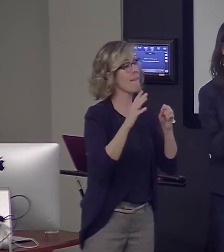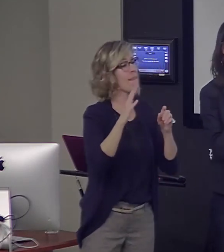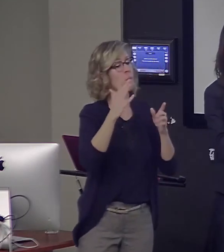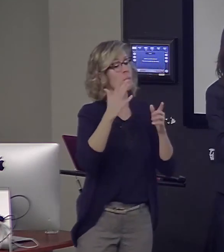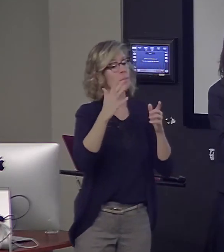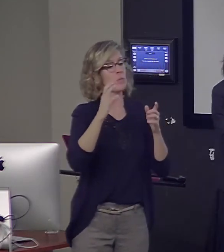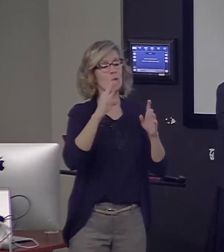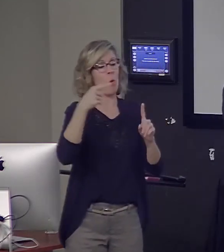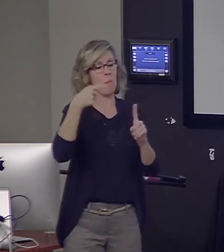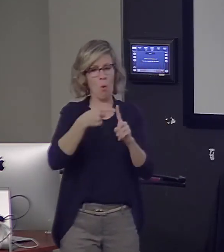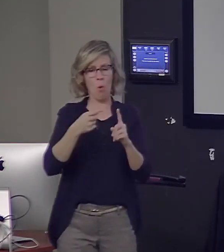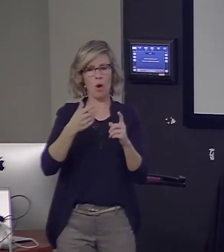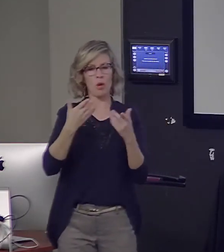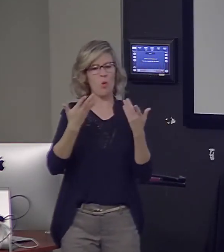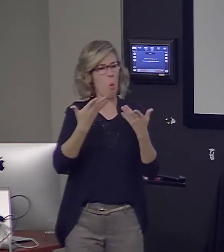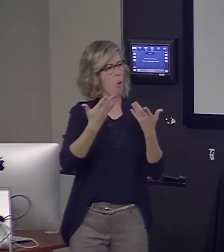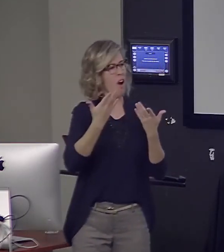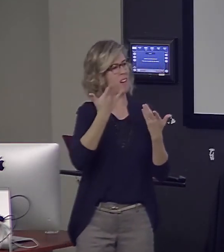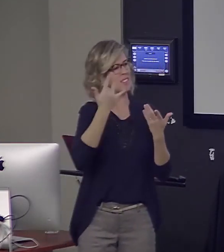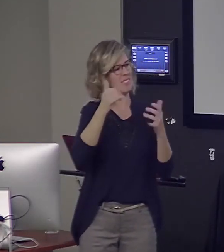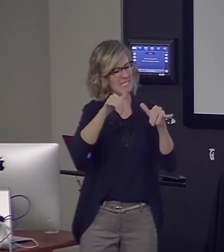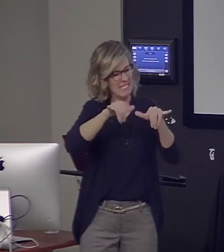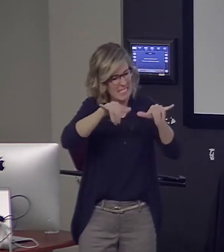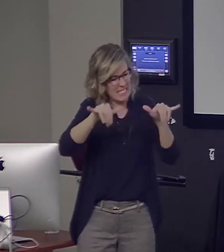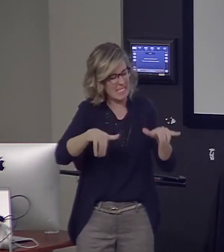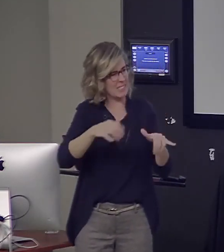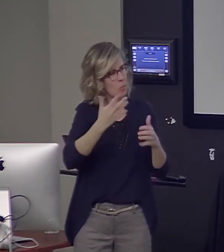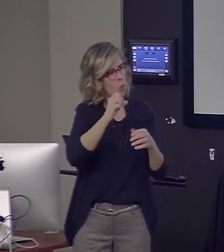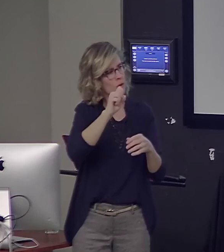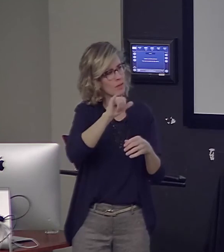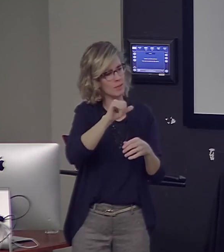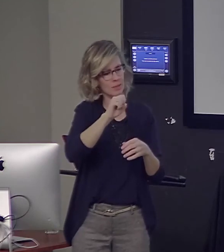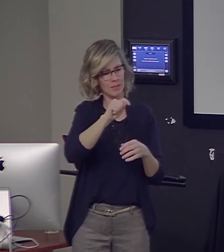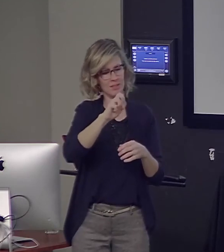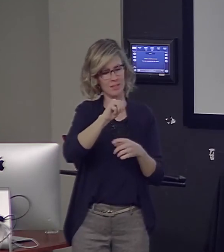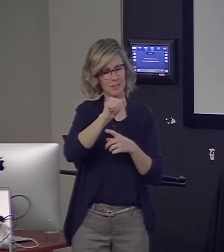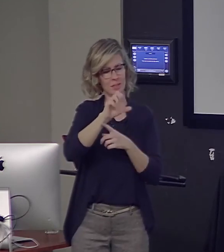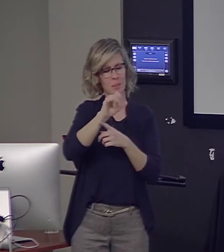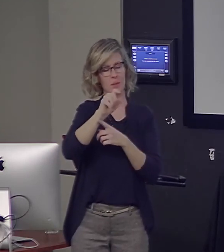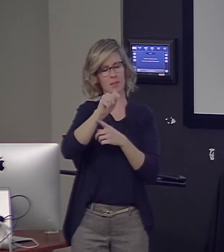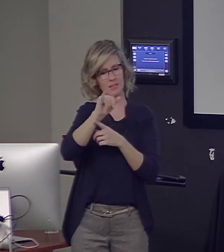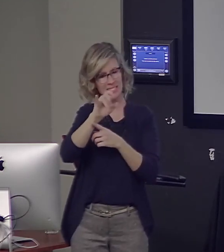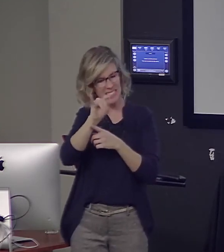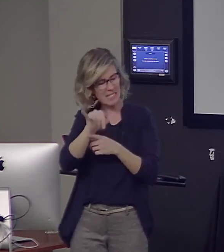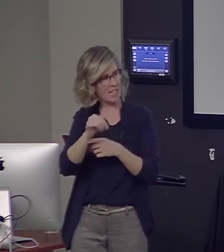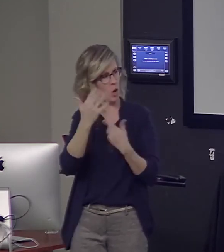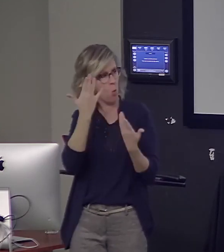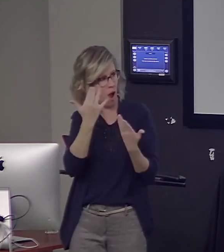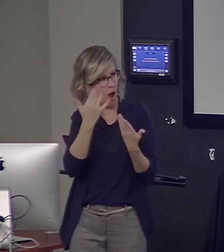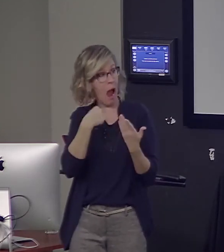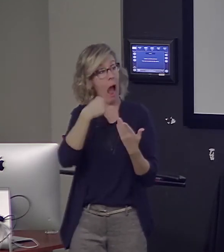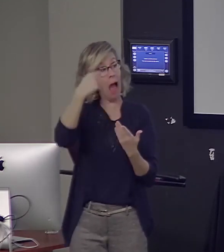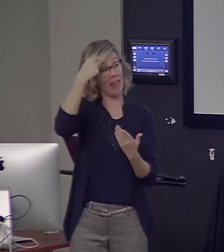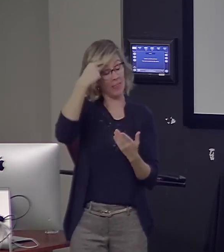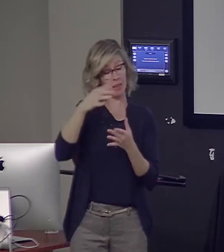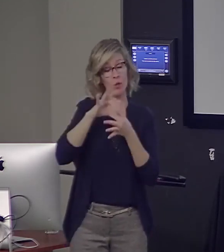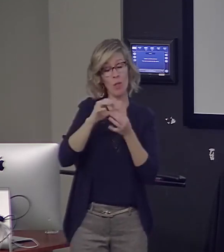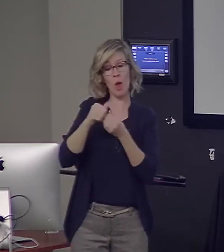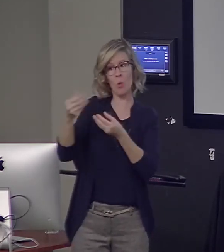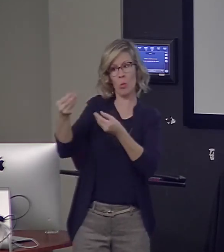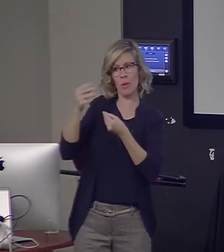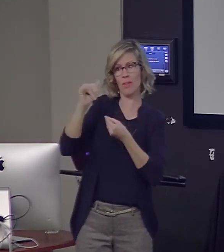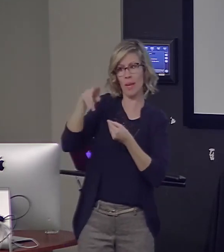So what is the systematicity? Why these different higher cognitive functions? And I think it has to do with input and connectivity. So people have